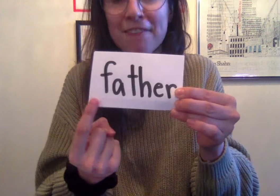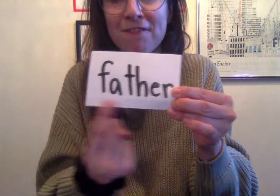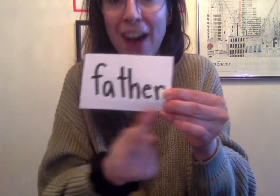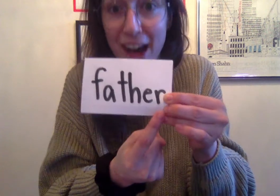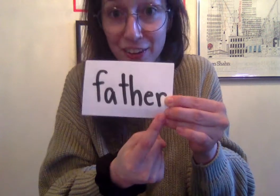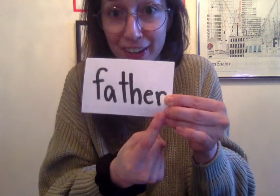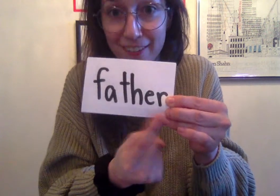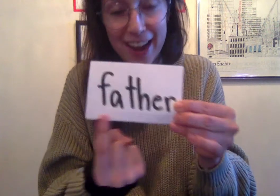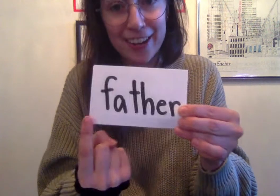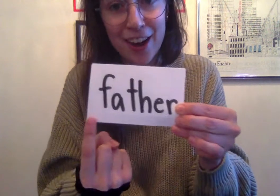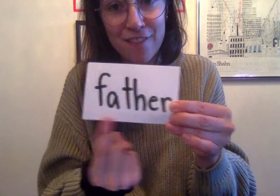Father, get ready, go.